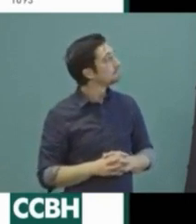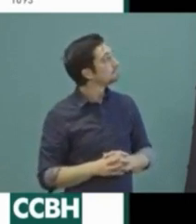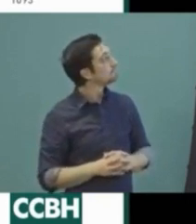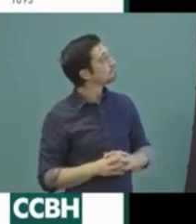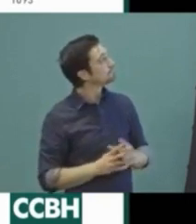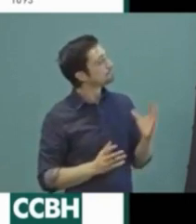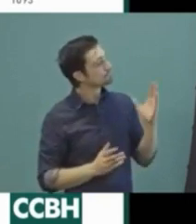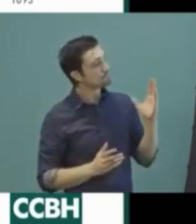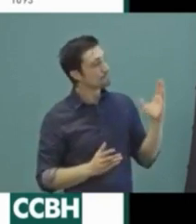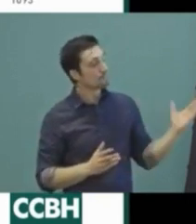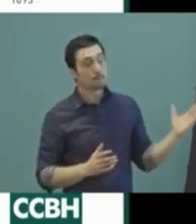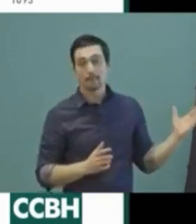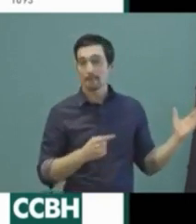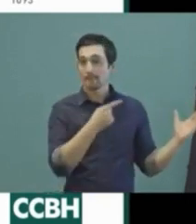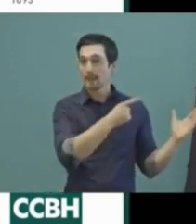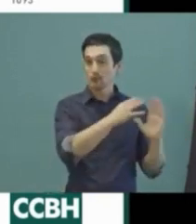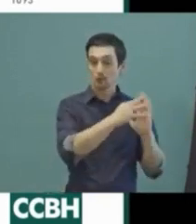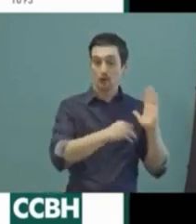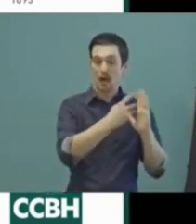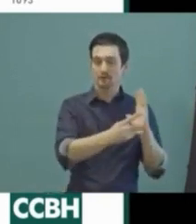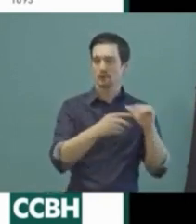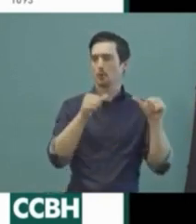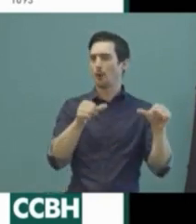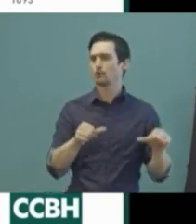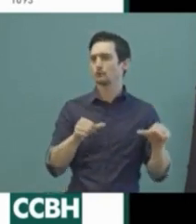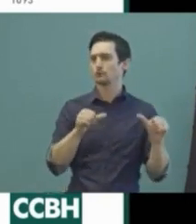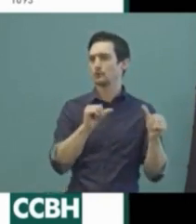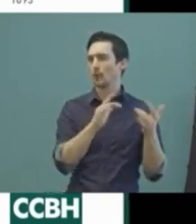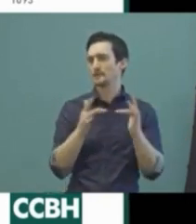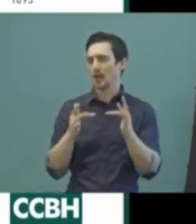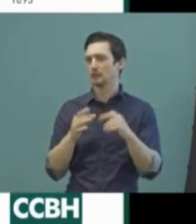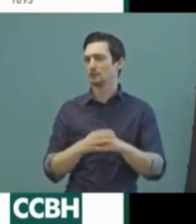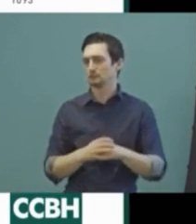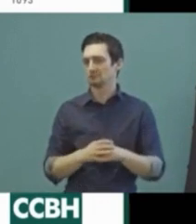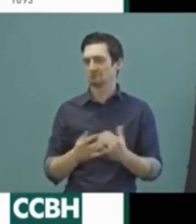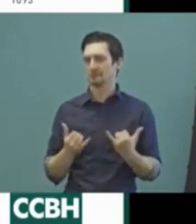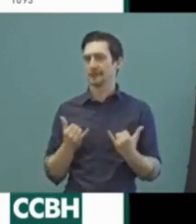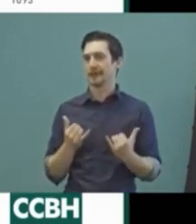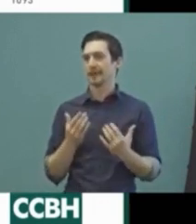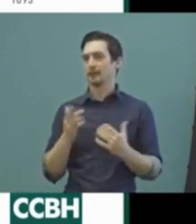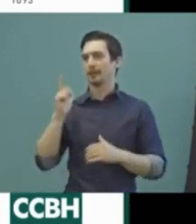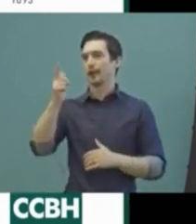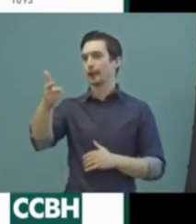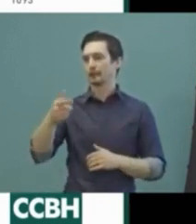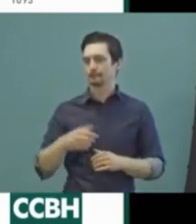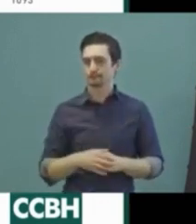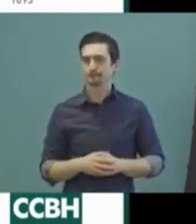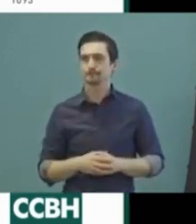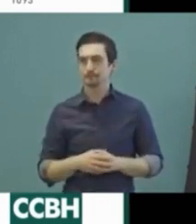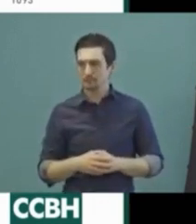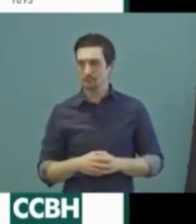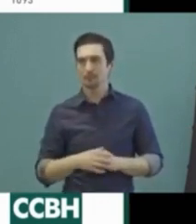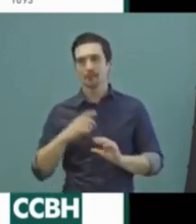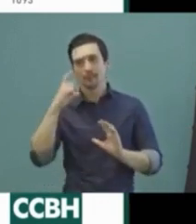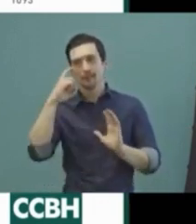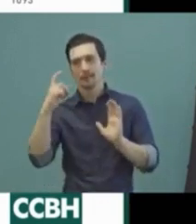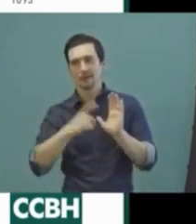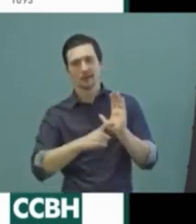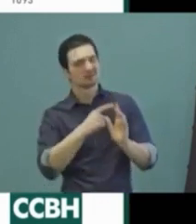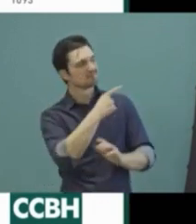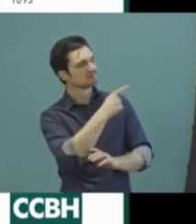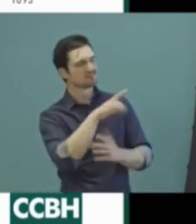So these graphs will be available on our website after the press conference. I do realize they're probably hard to see on the